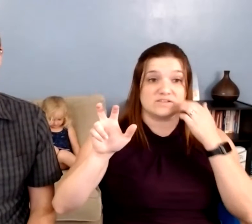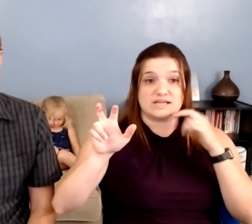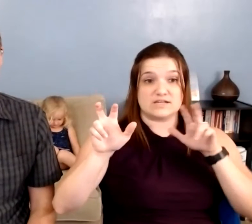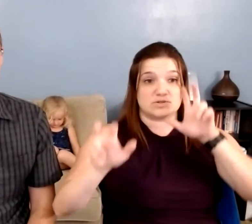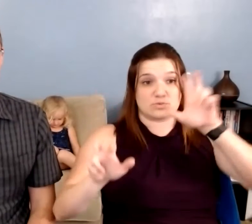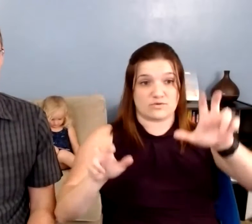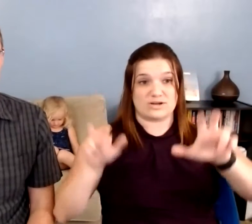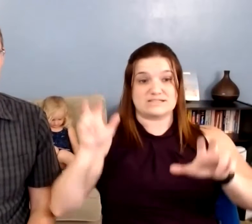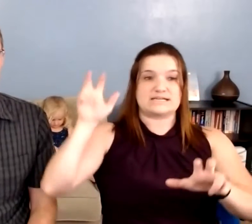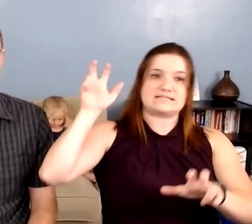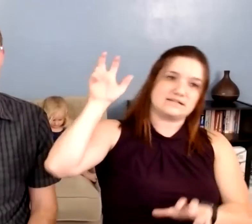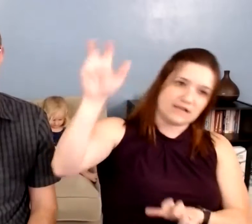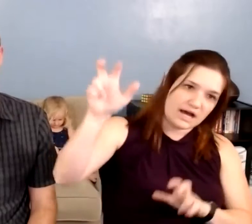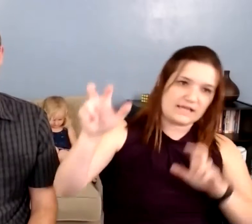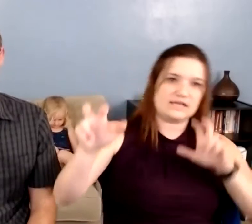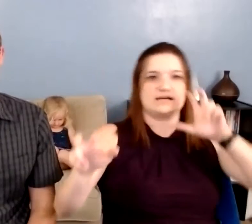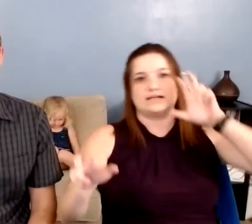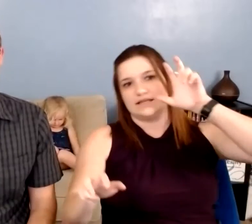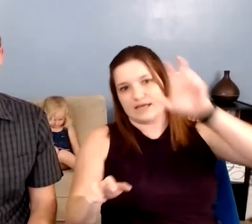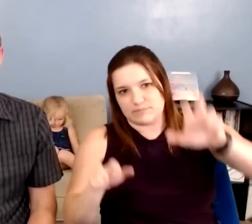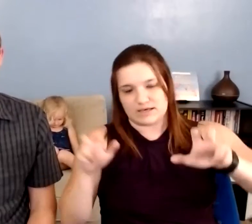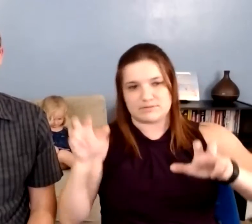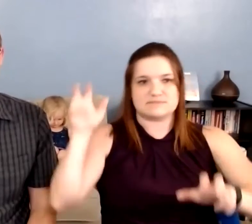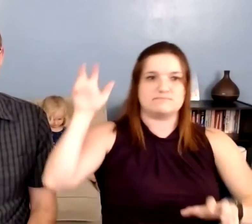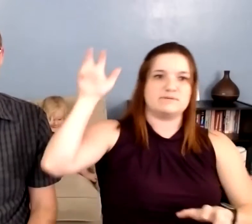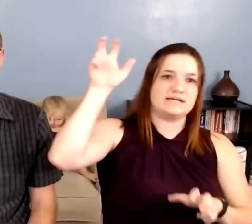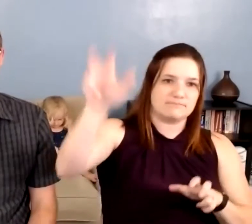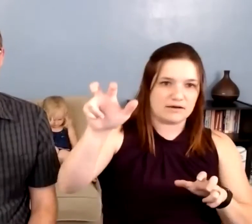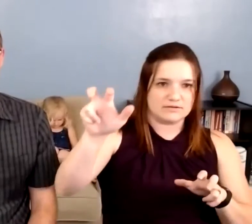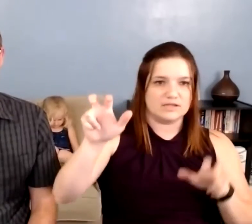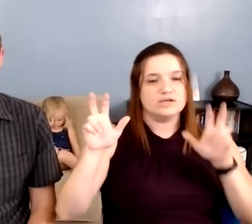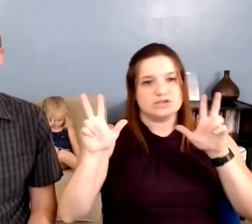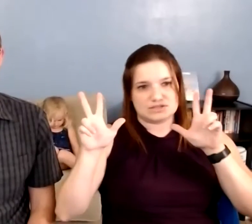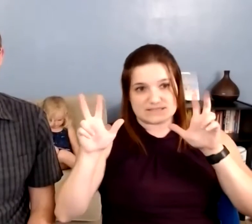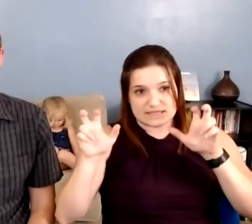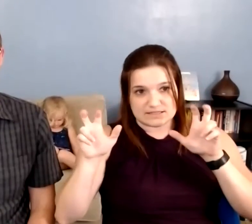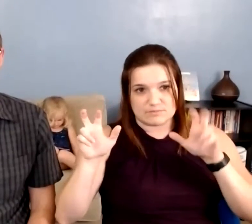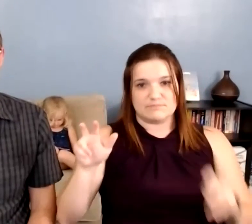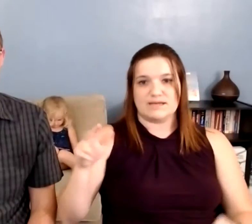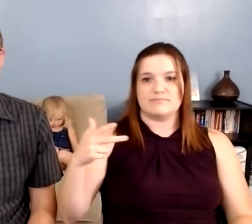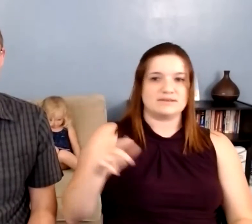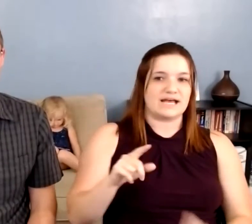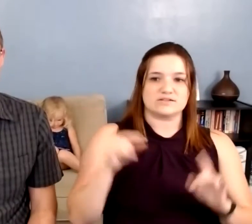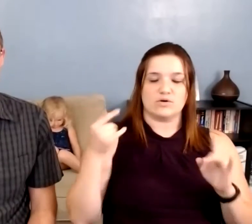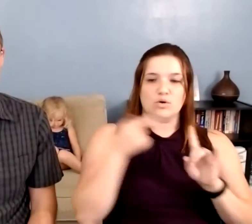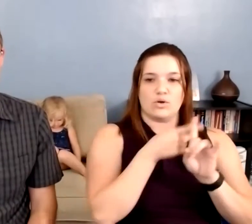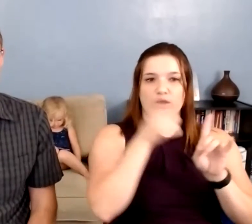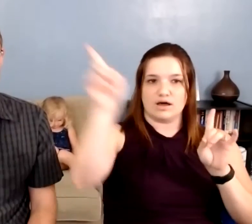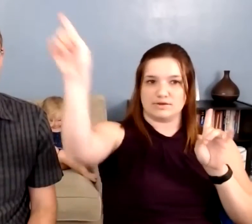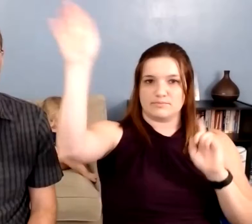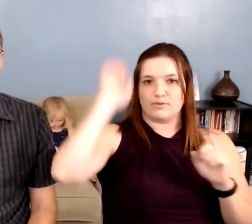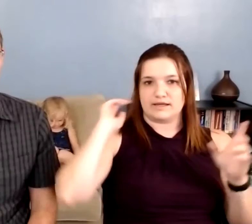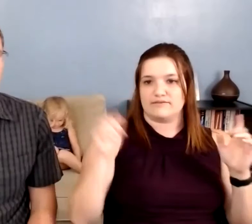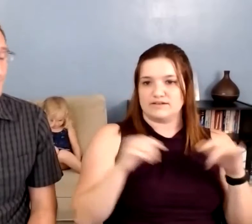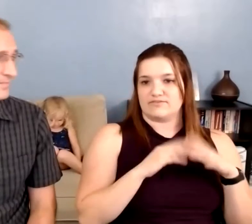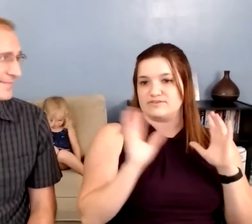of other things when you're referring to like hiking and climbing up this big mountain. you'll see it done with vent, but that's a whole